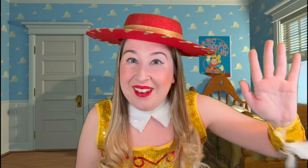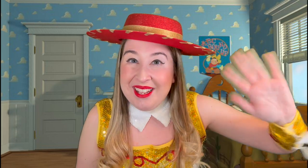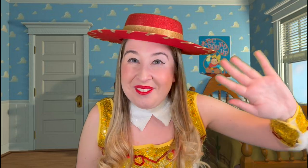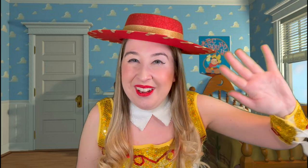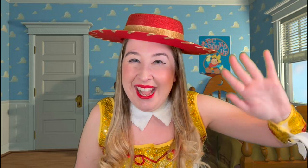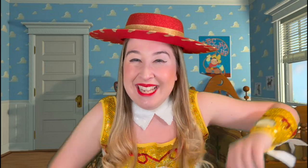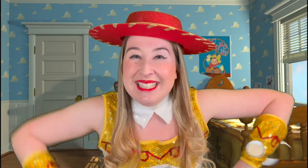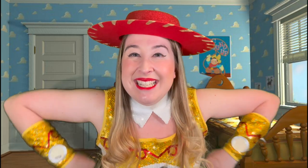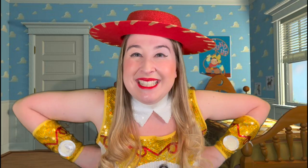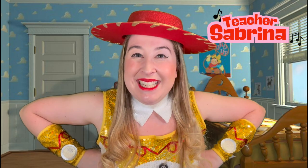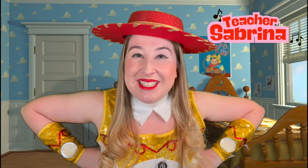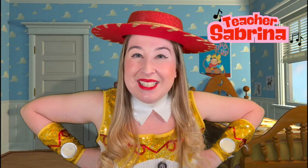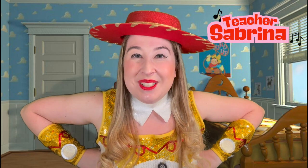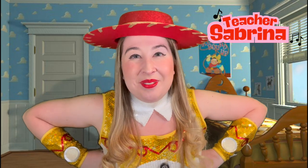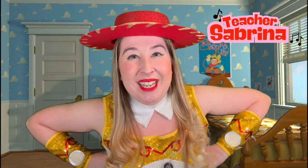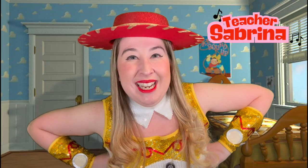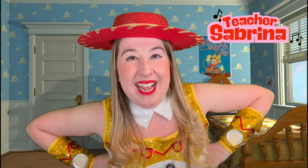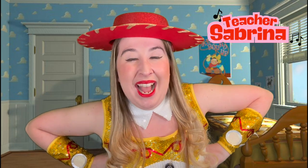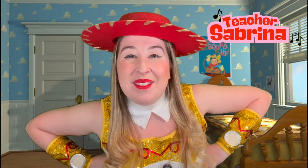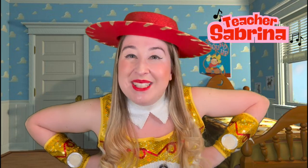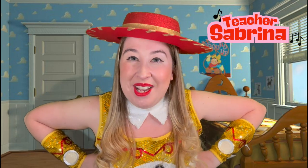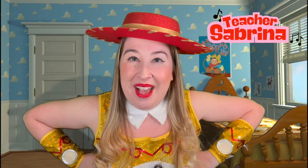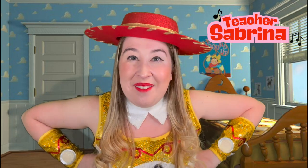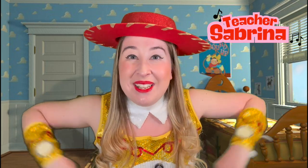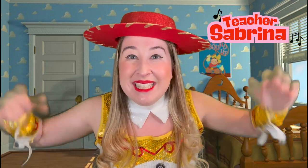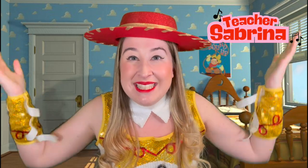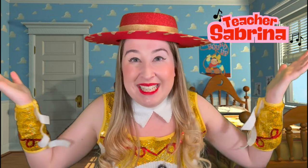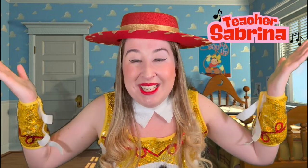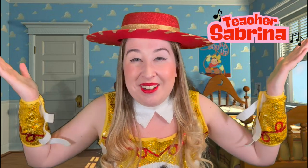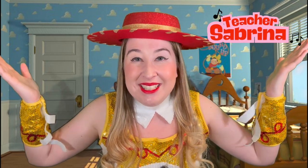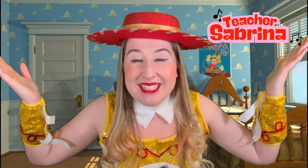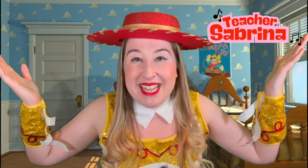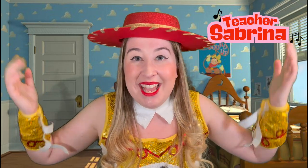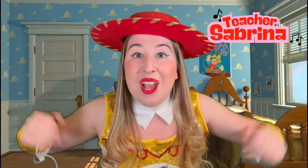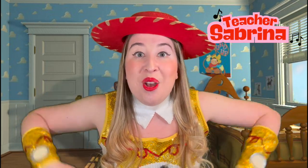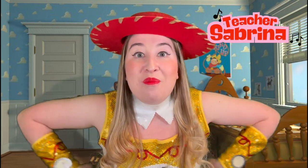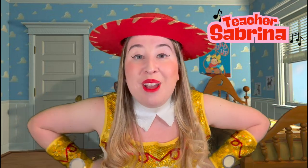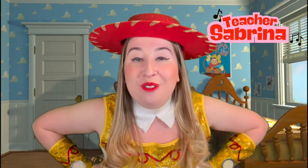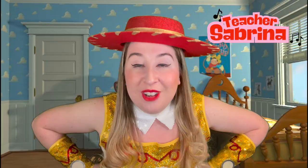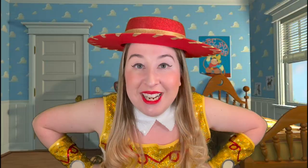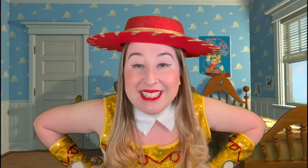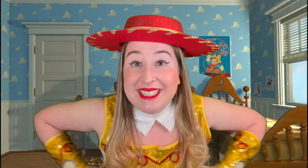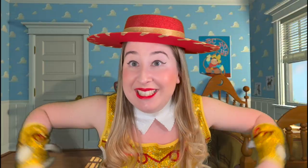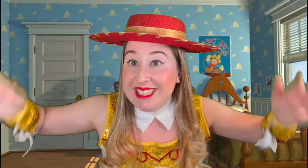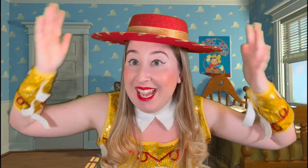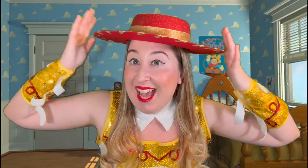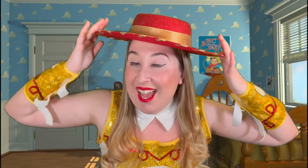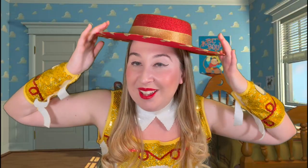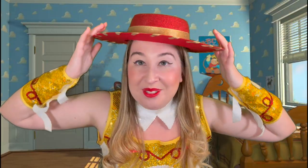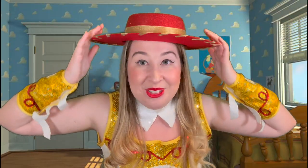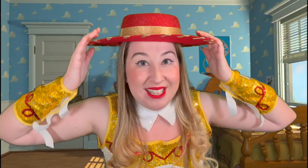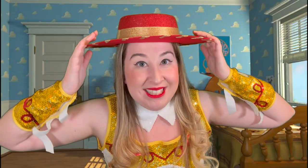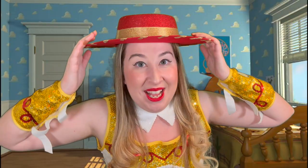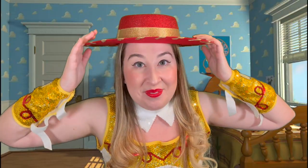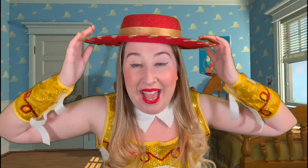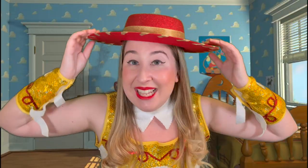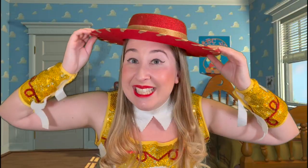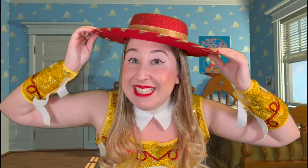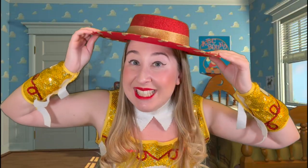Howdy friends, it's Teacher Sabrina. I'm so happy to see you all today. My friends, today I am dressed up as